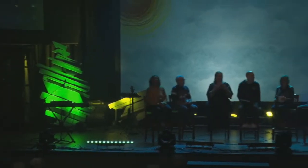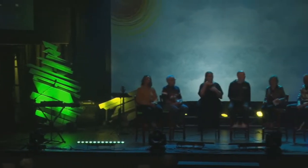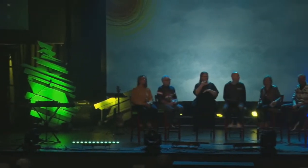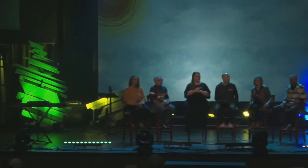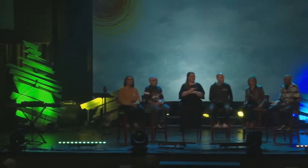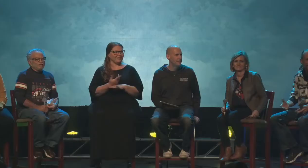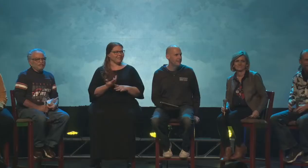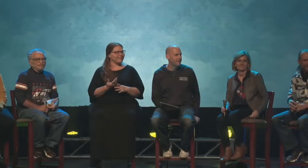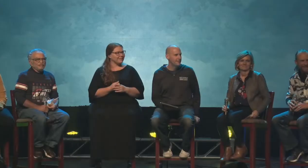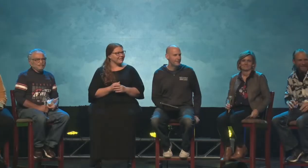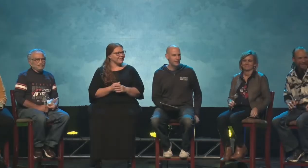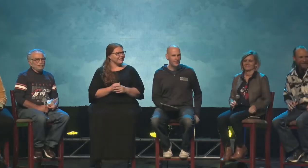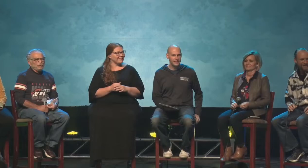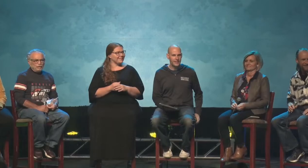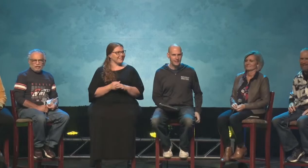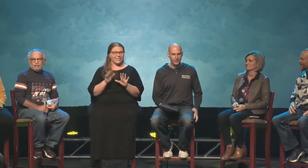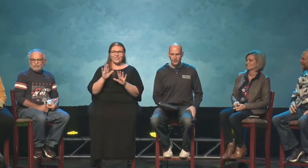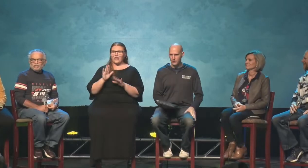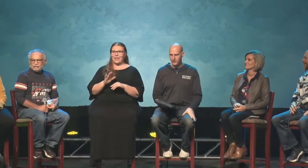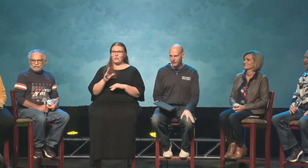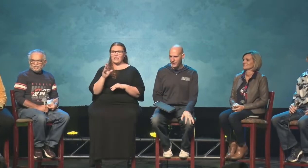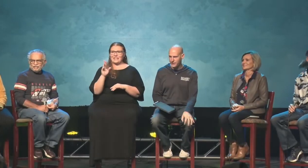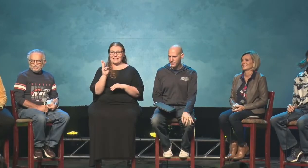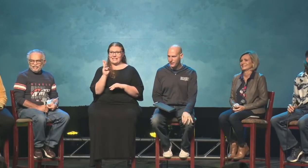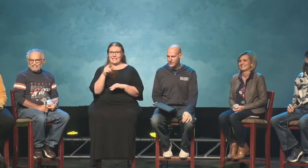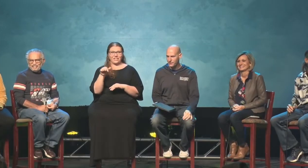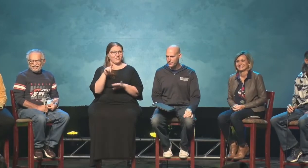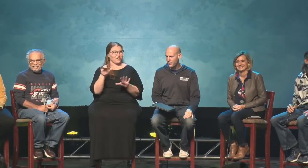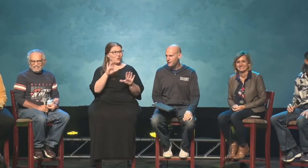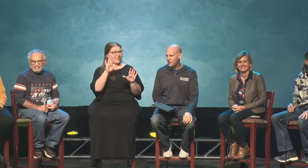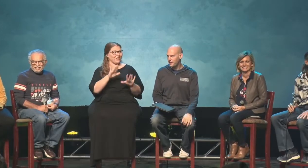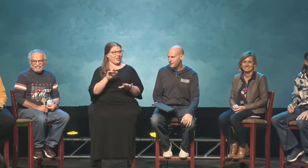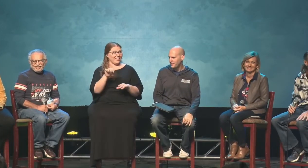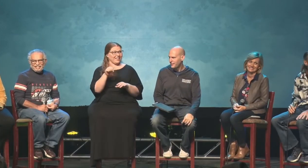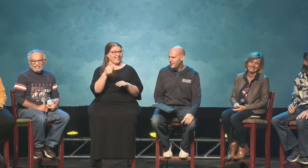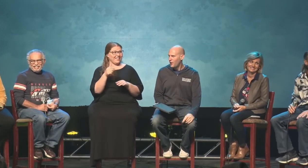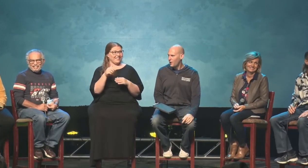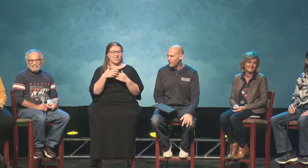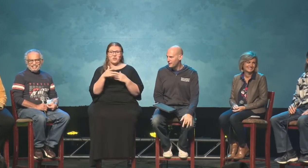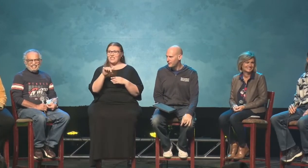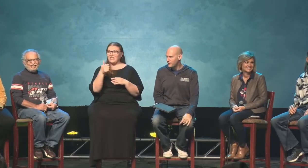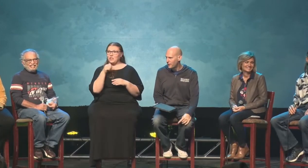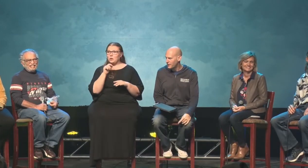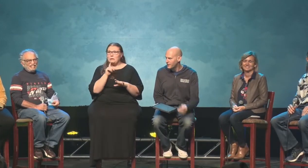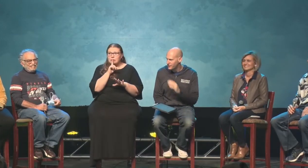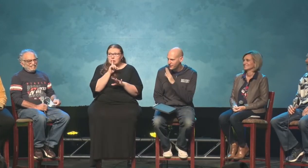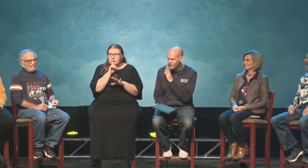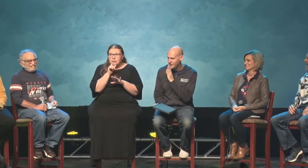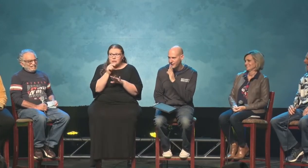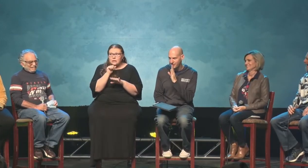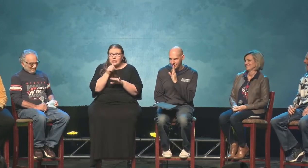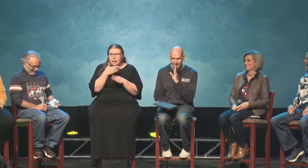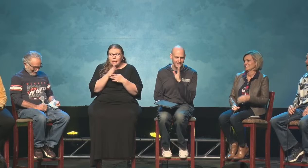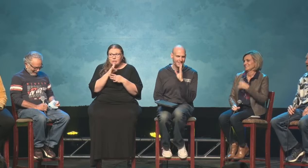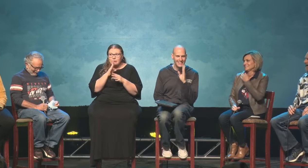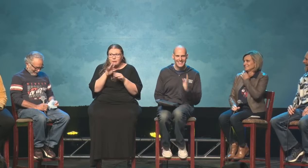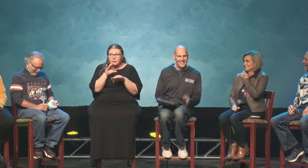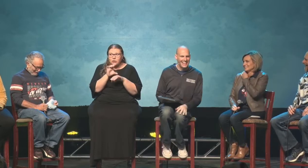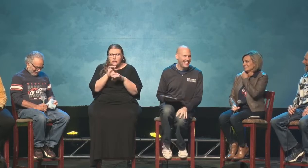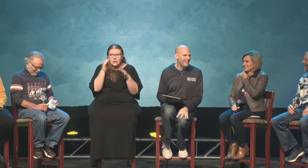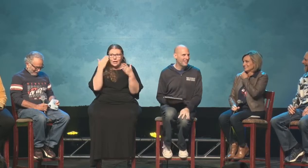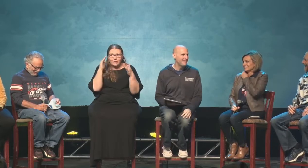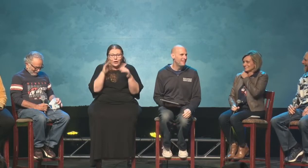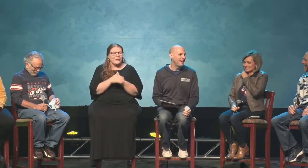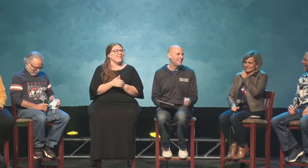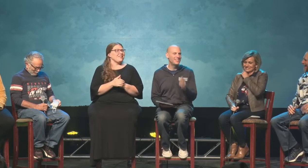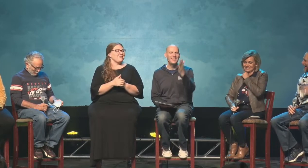today? Well, 6 of you are doing great. The rest of you aren't quite sure. Are we allowed to talk in church? I don't know.